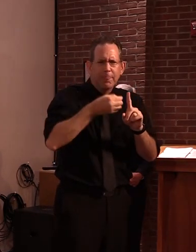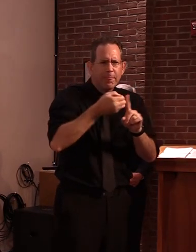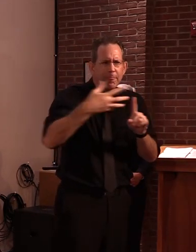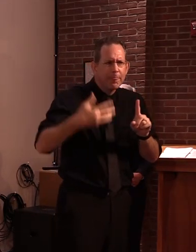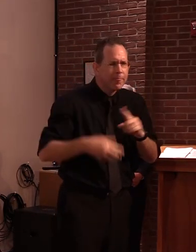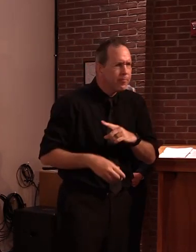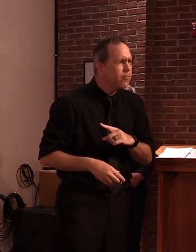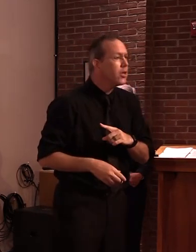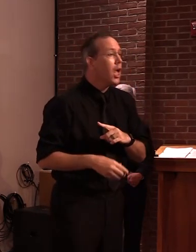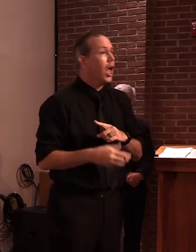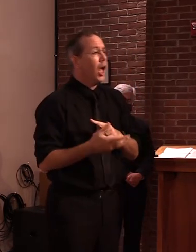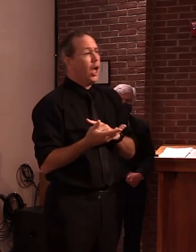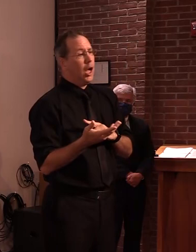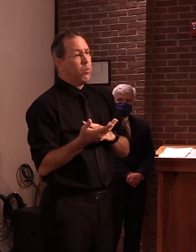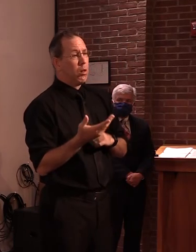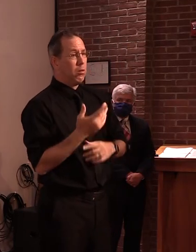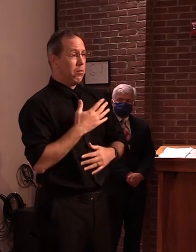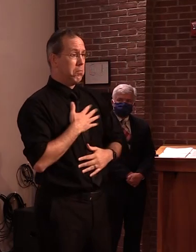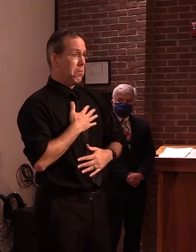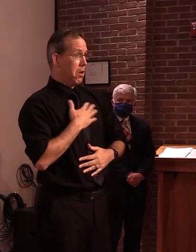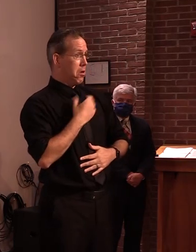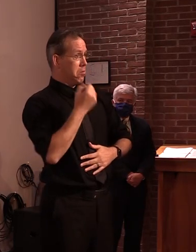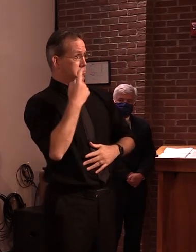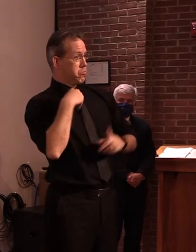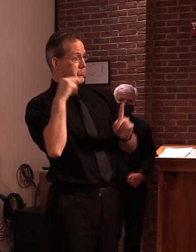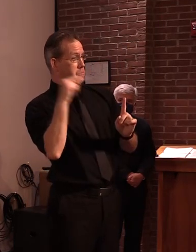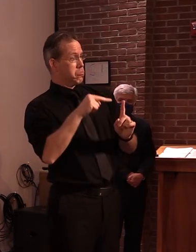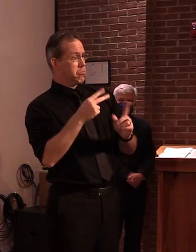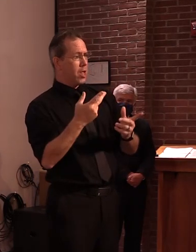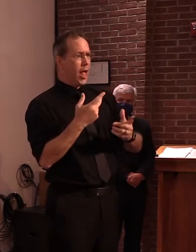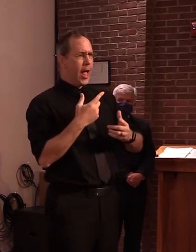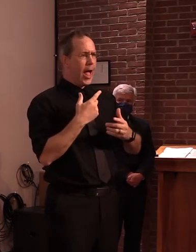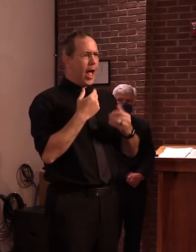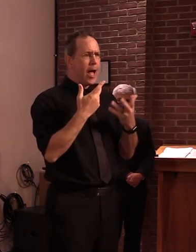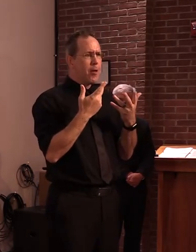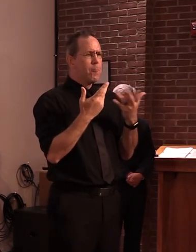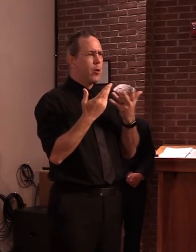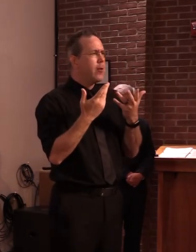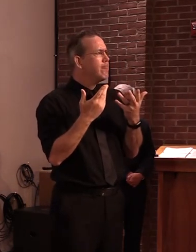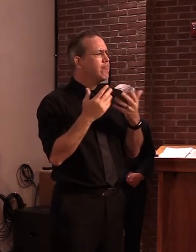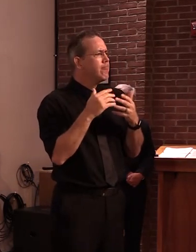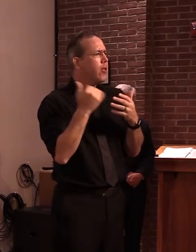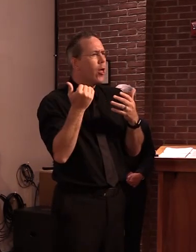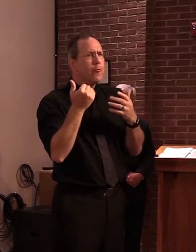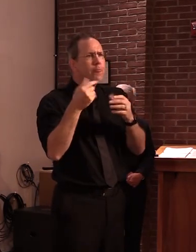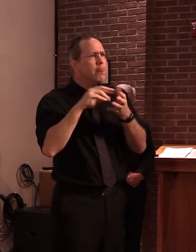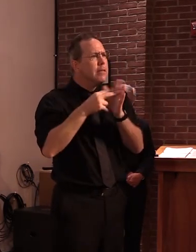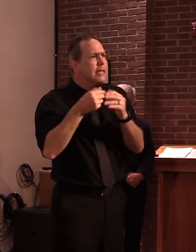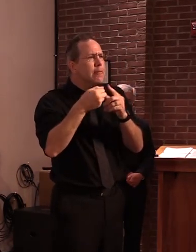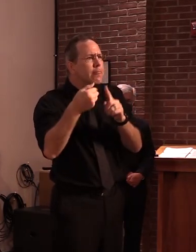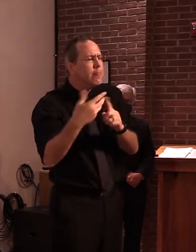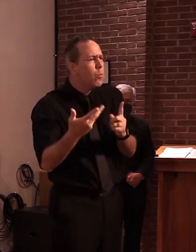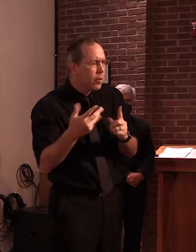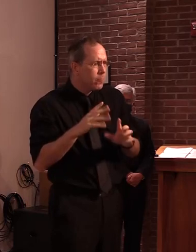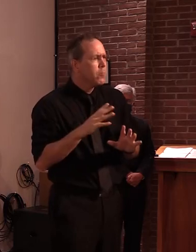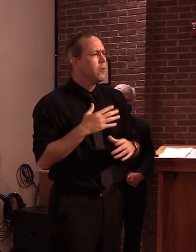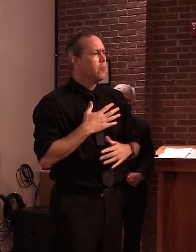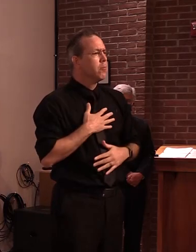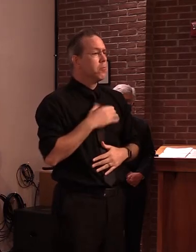From my standpoint, I don't know if there's a technical version of this, but anytime you're in a place where there's